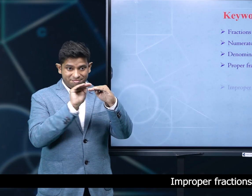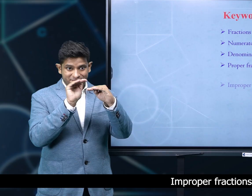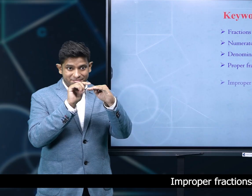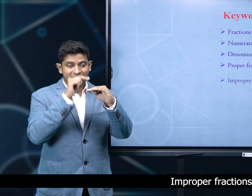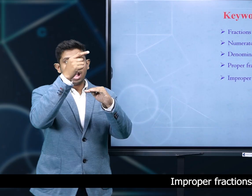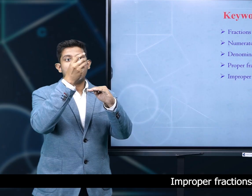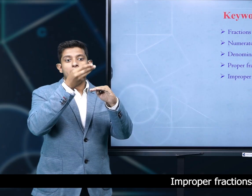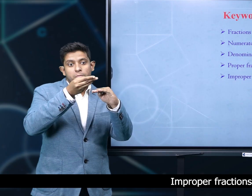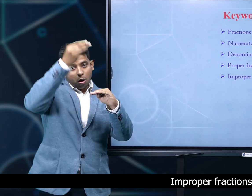improper fractions,